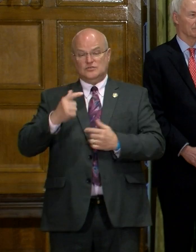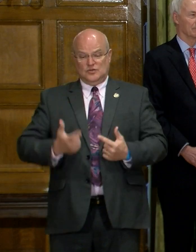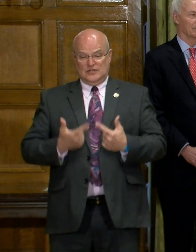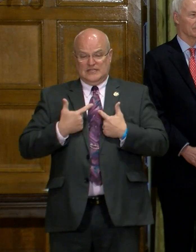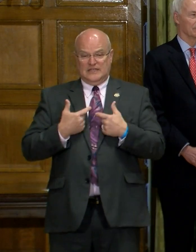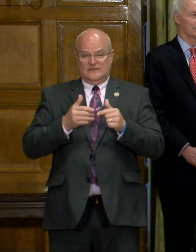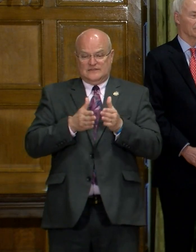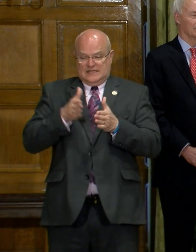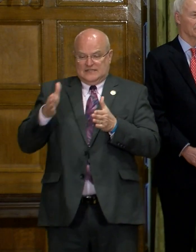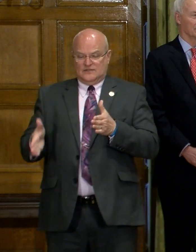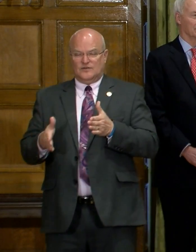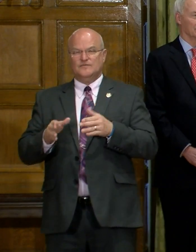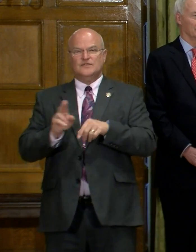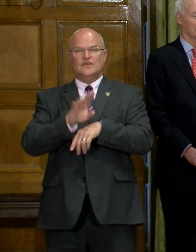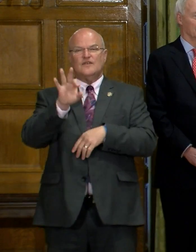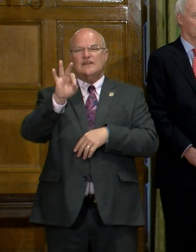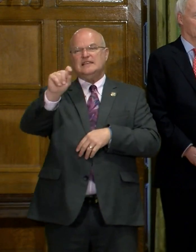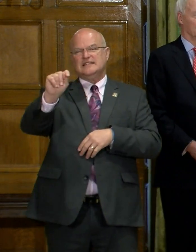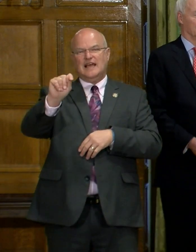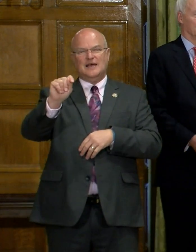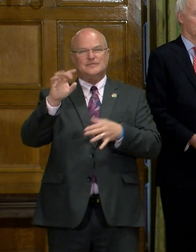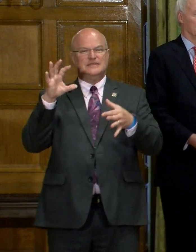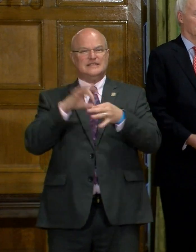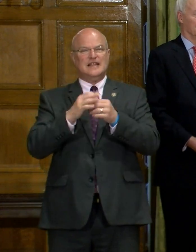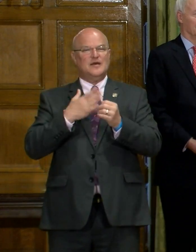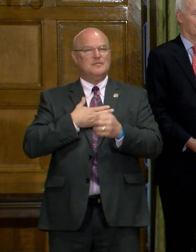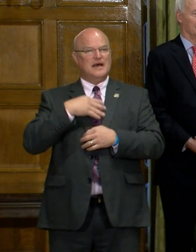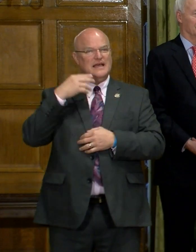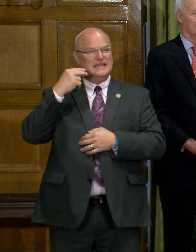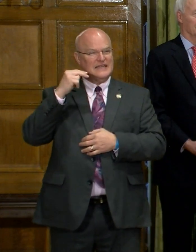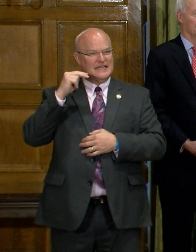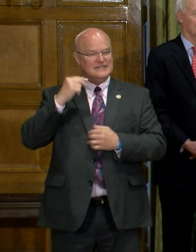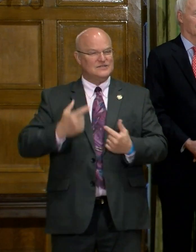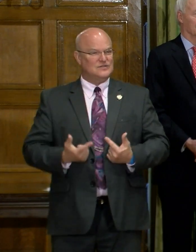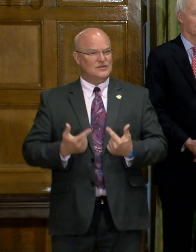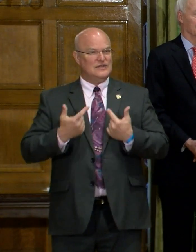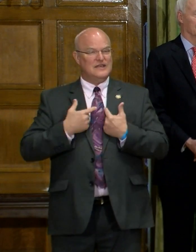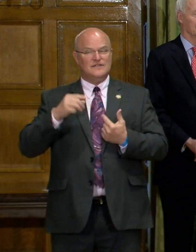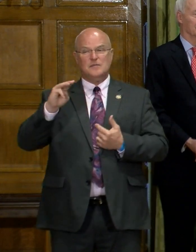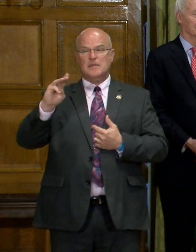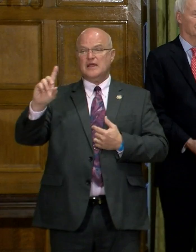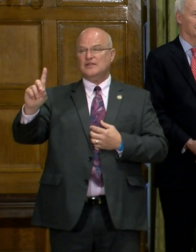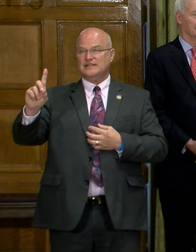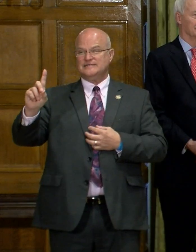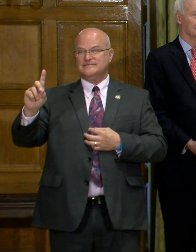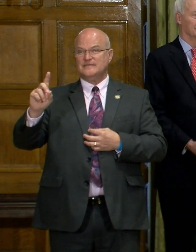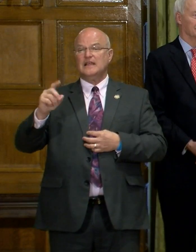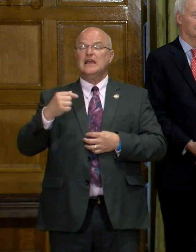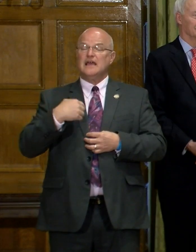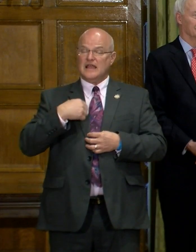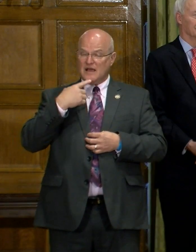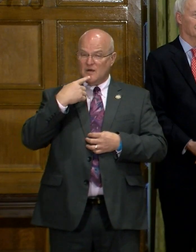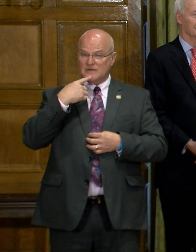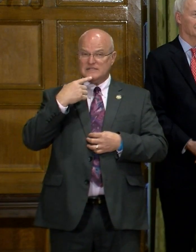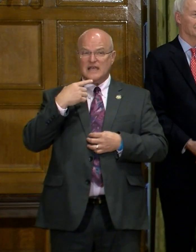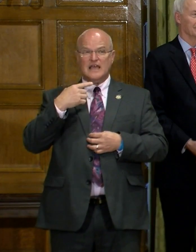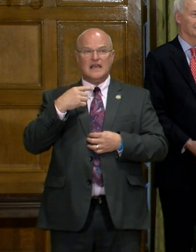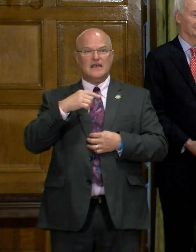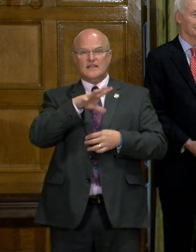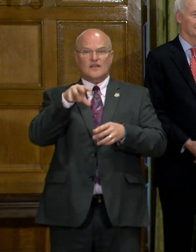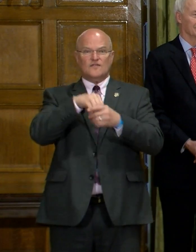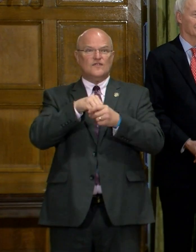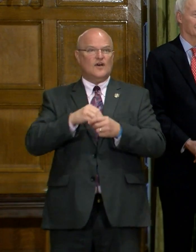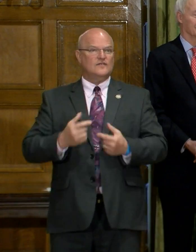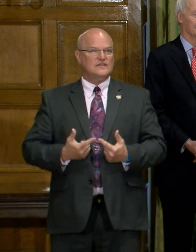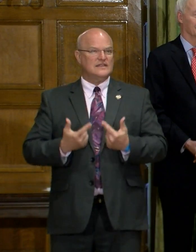us use FaceTime to connect with my nieces who live in Maryland. And I would say that they're at least as